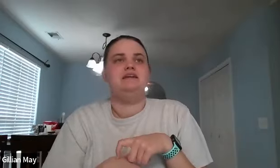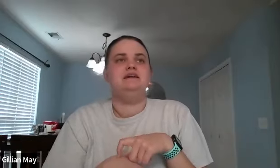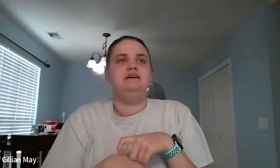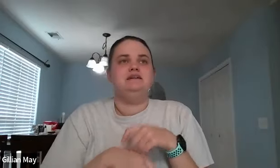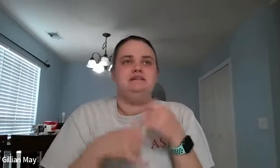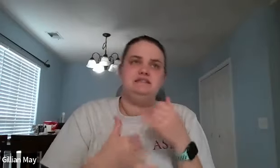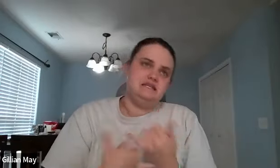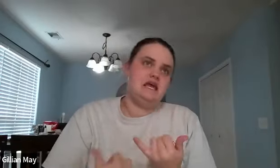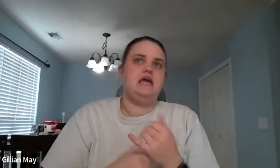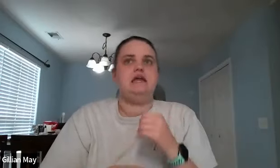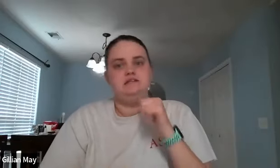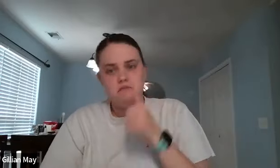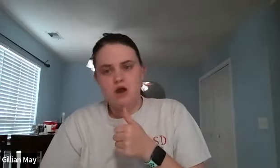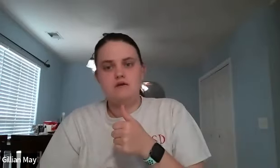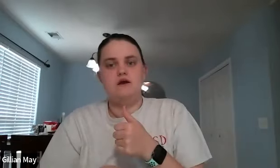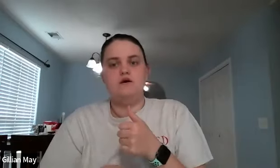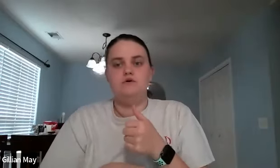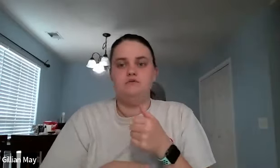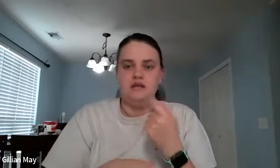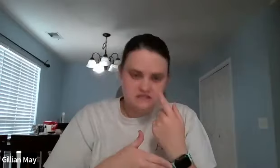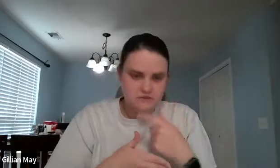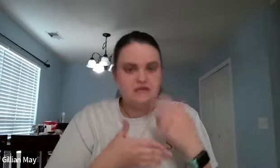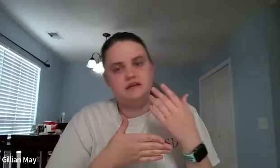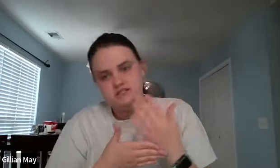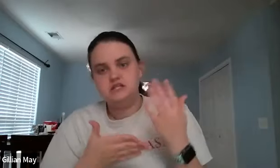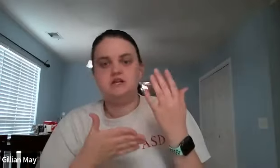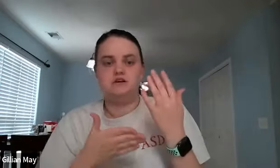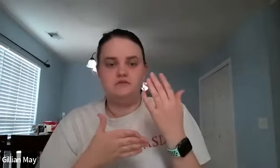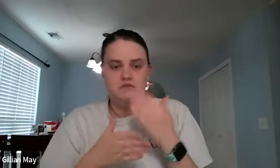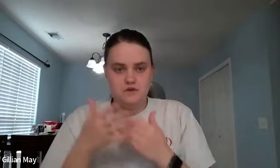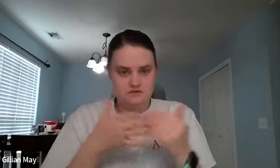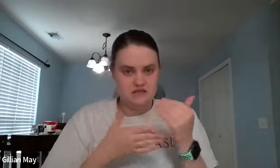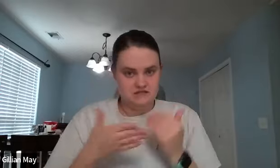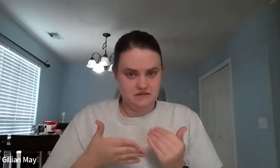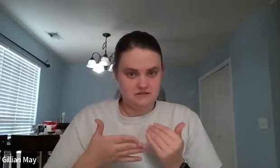mean today, tomorrow, next week, next year, those kinds of things.